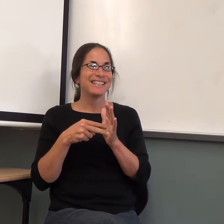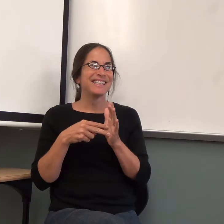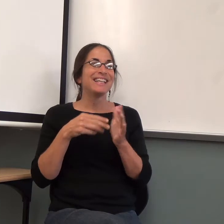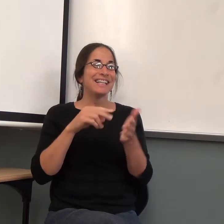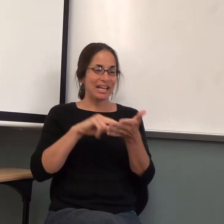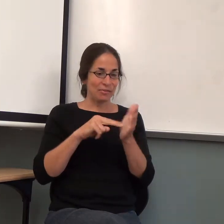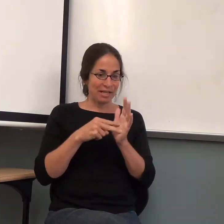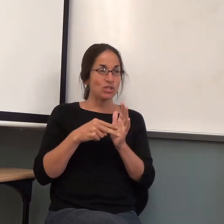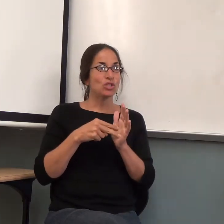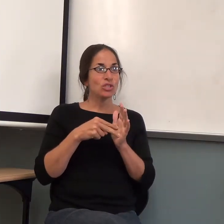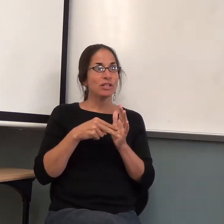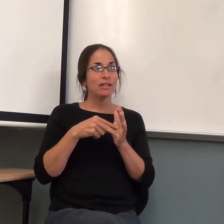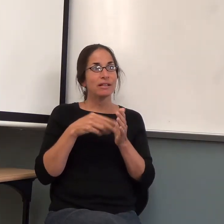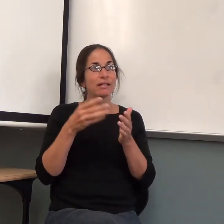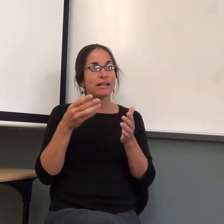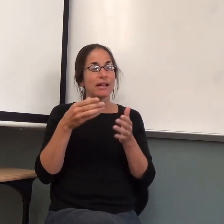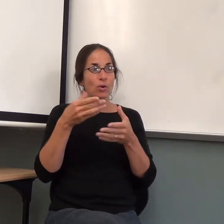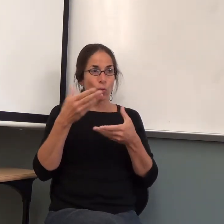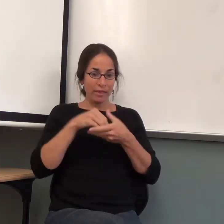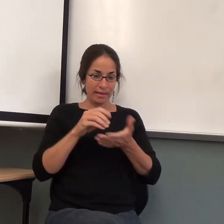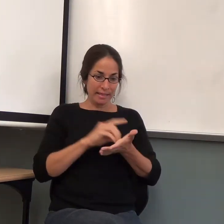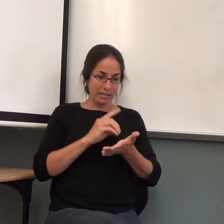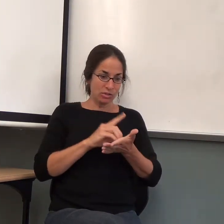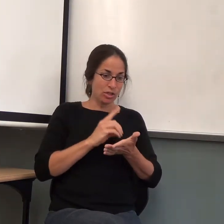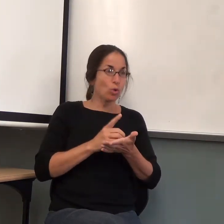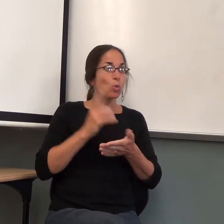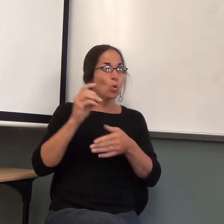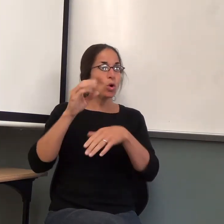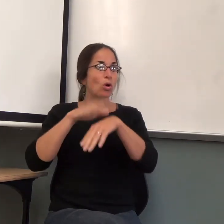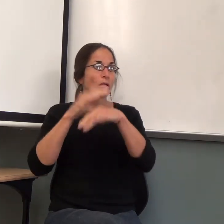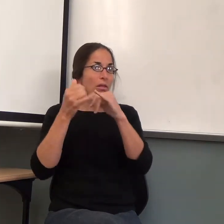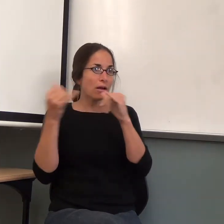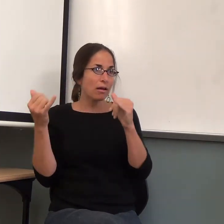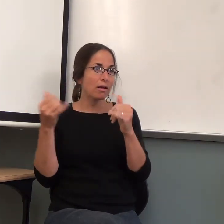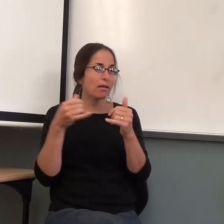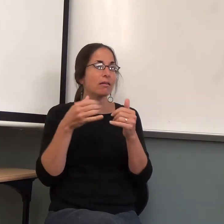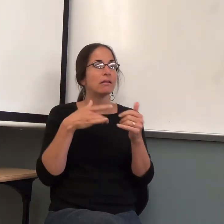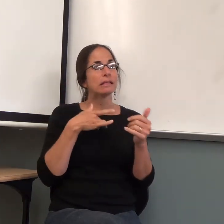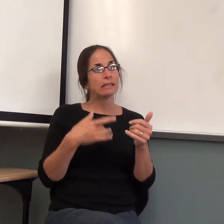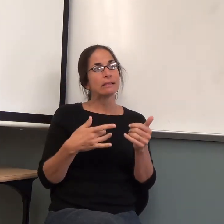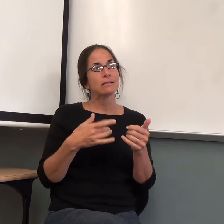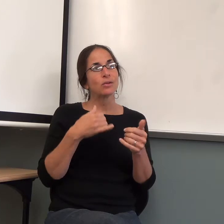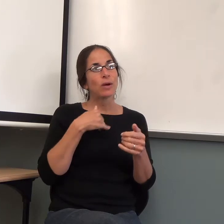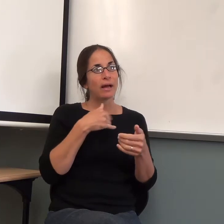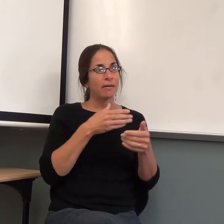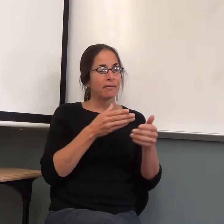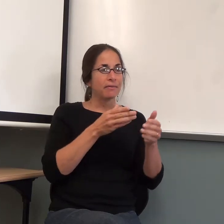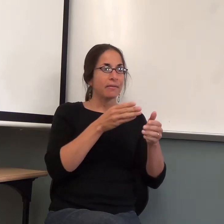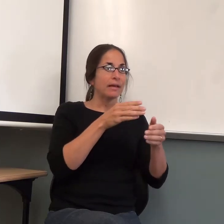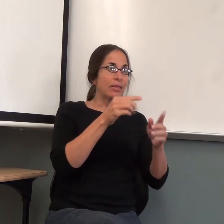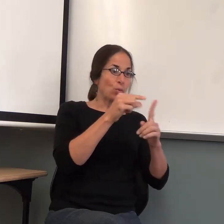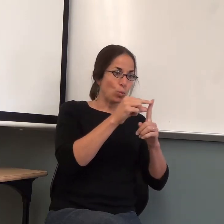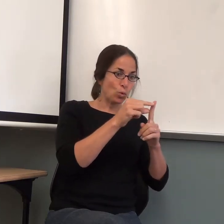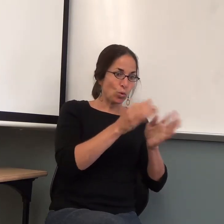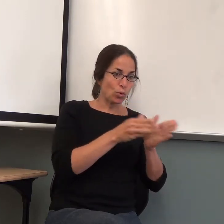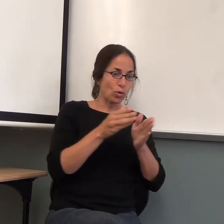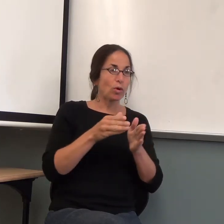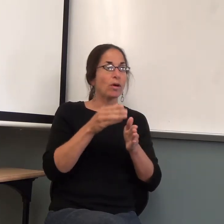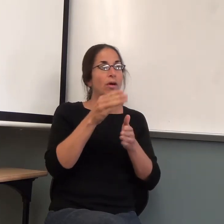the definition in a dictionary online will follow the part of speech it is. Okay? So,